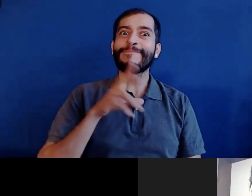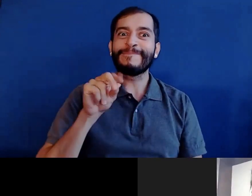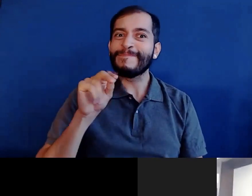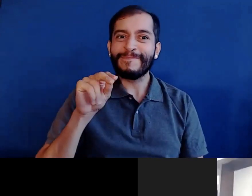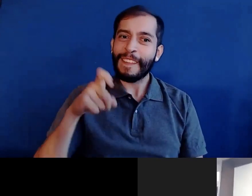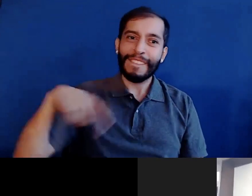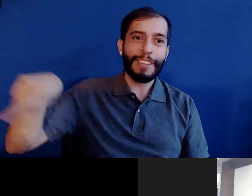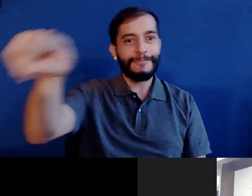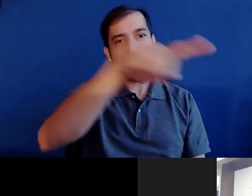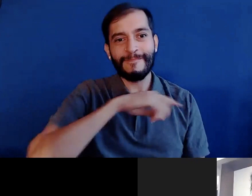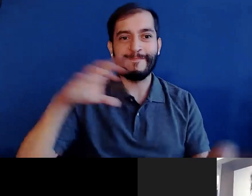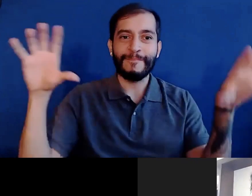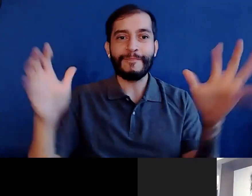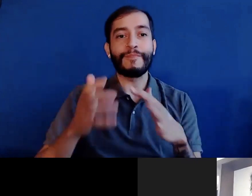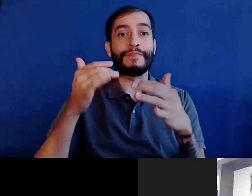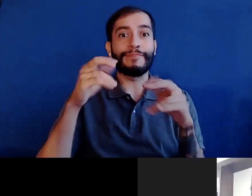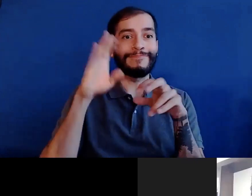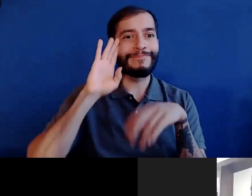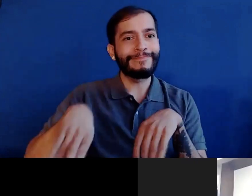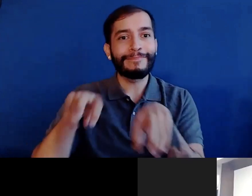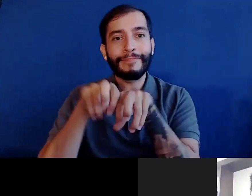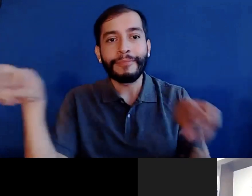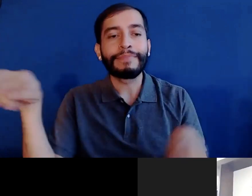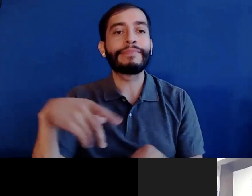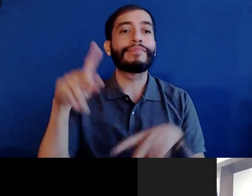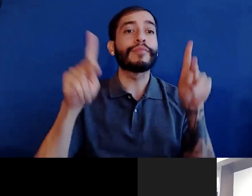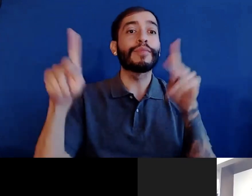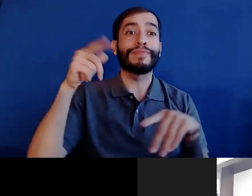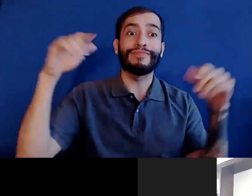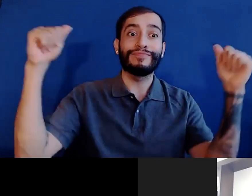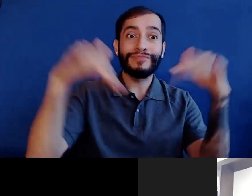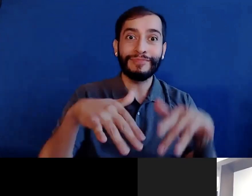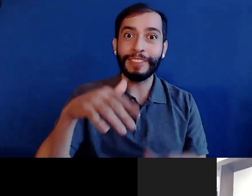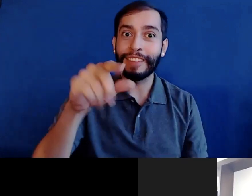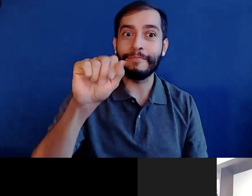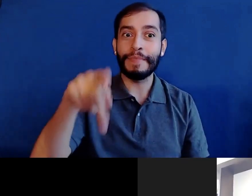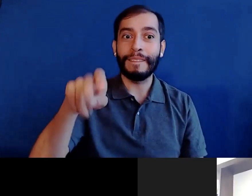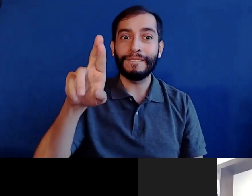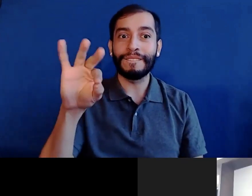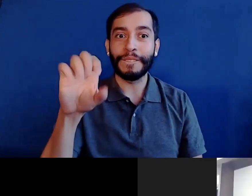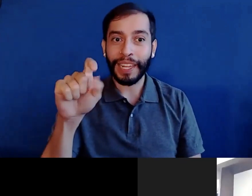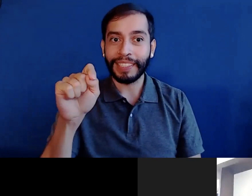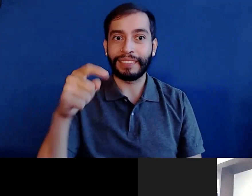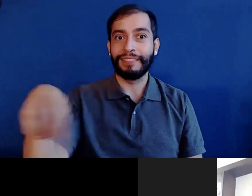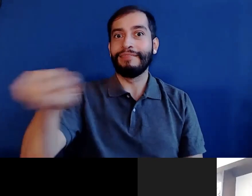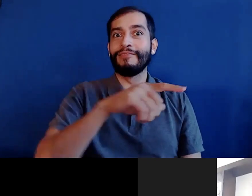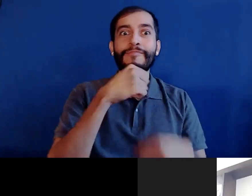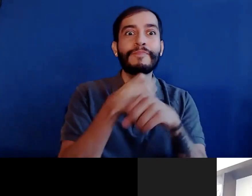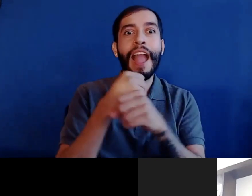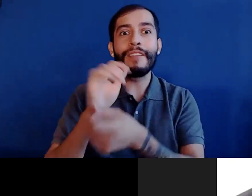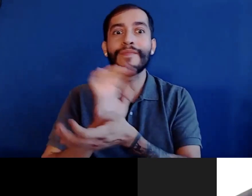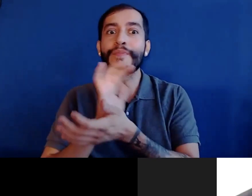a lot of the folks at Superfest are out there making movies, and I want to see them be able to succeed, in part because